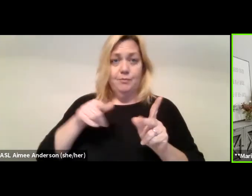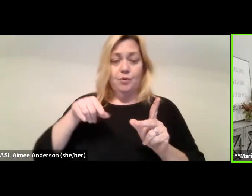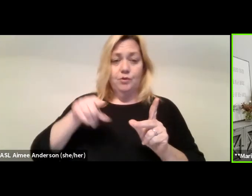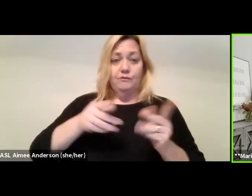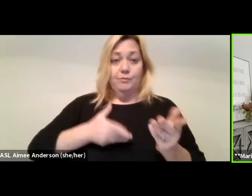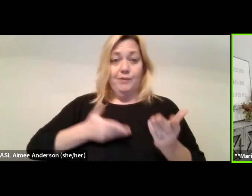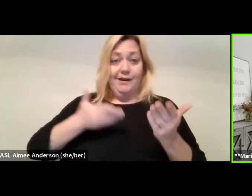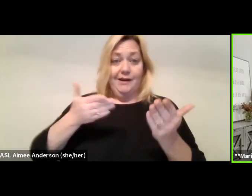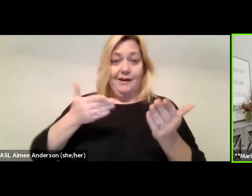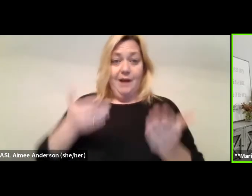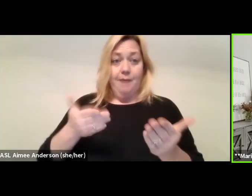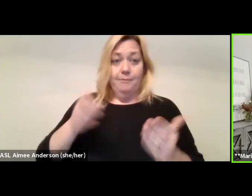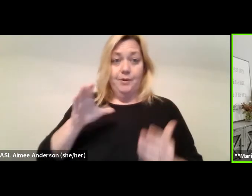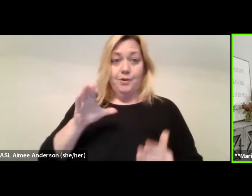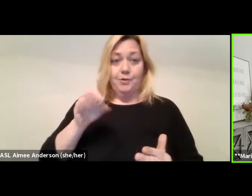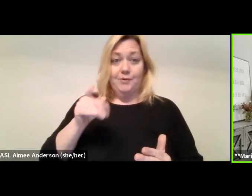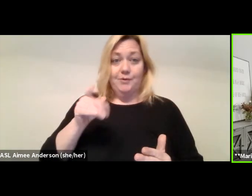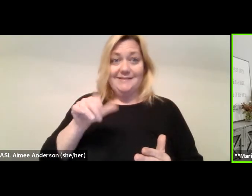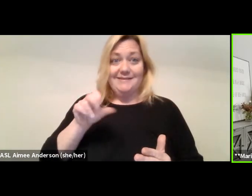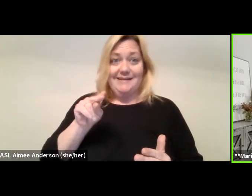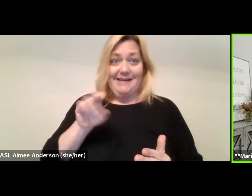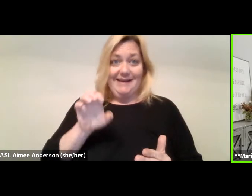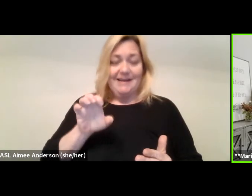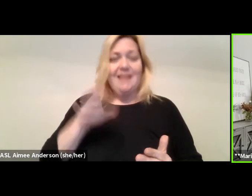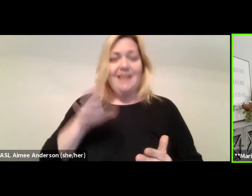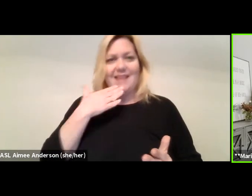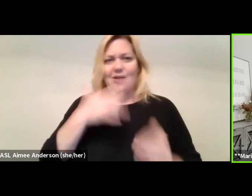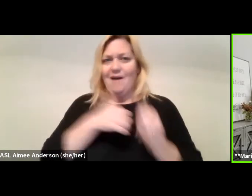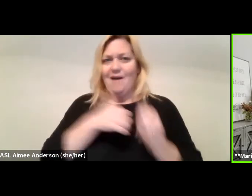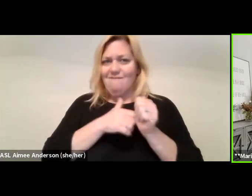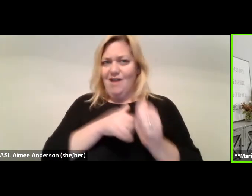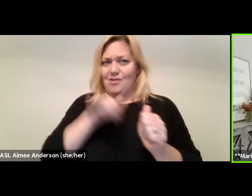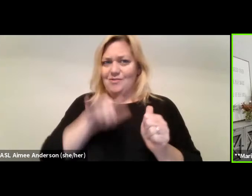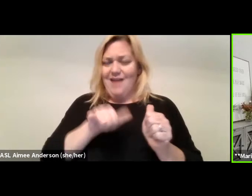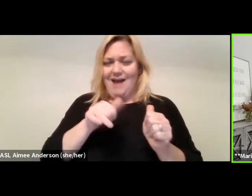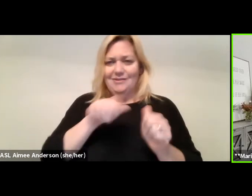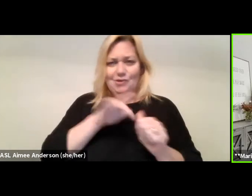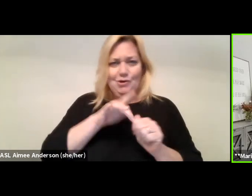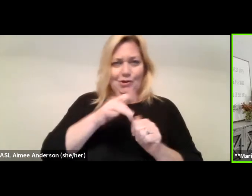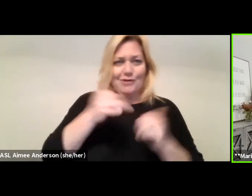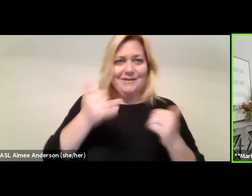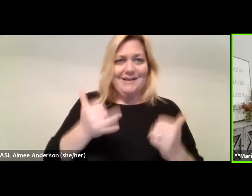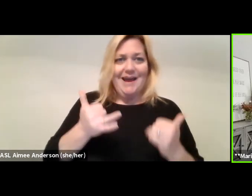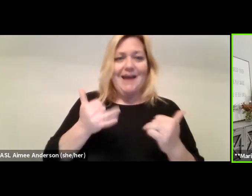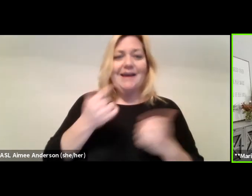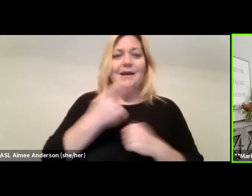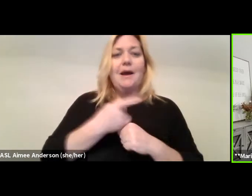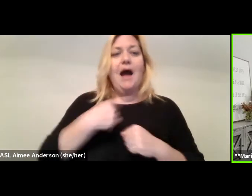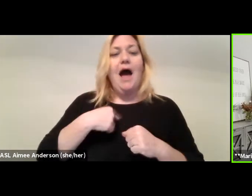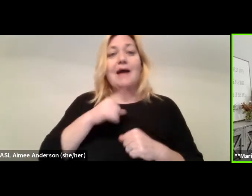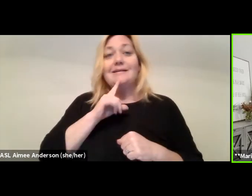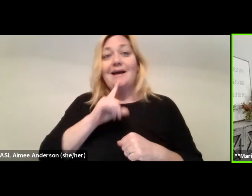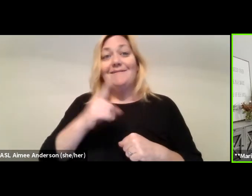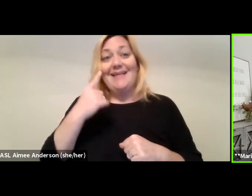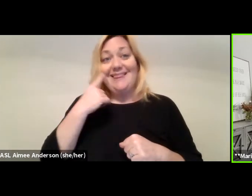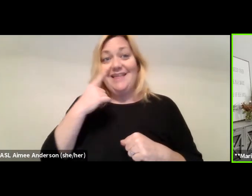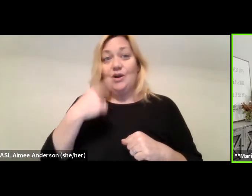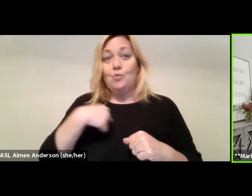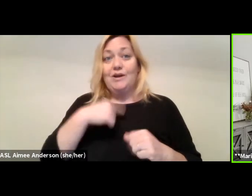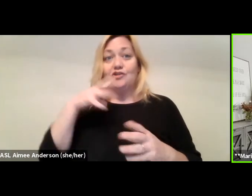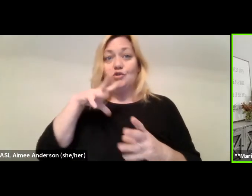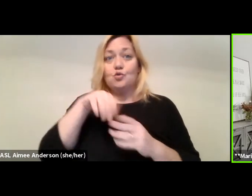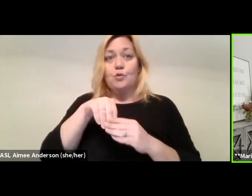had actually taken note of that as well. It was at 1:27 p.m. I definitely think we should incorporate